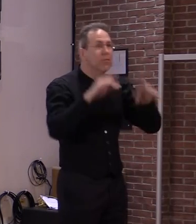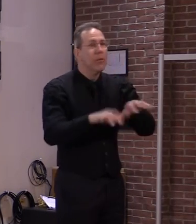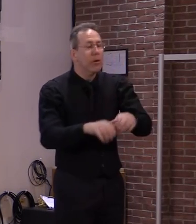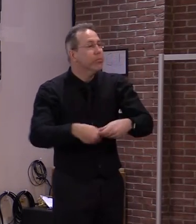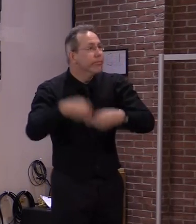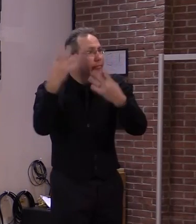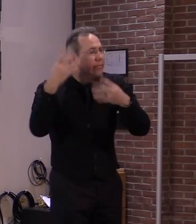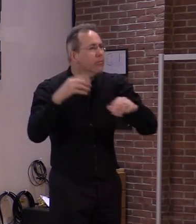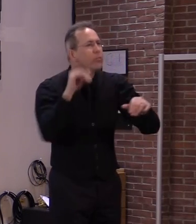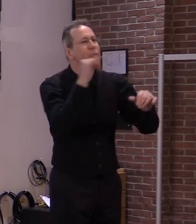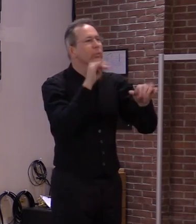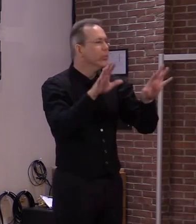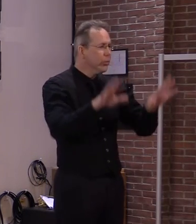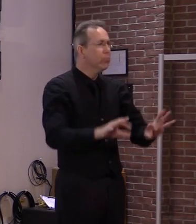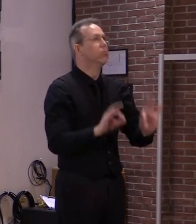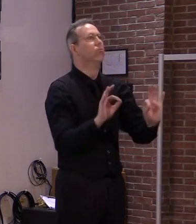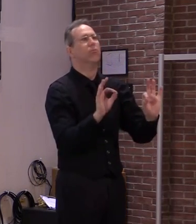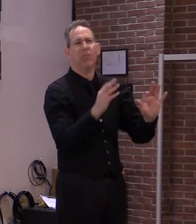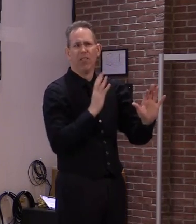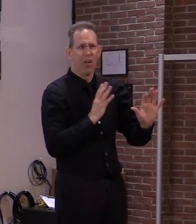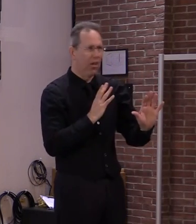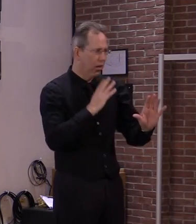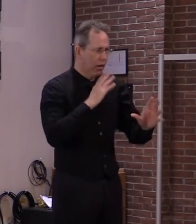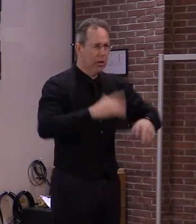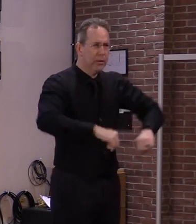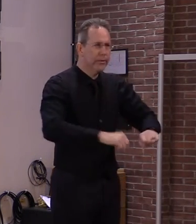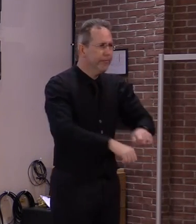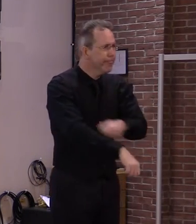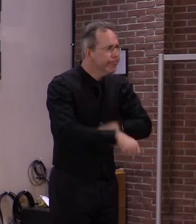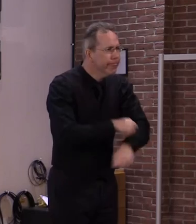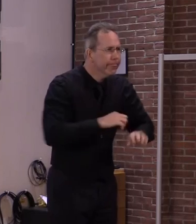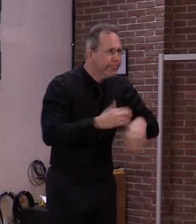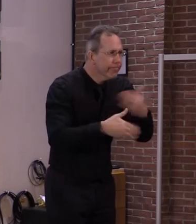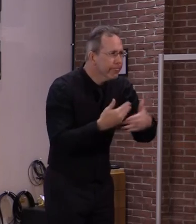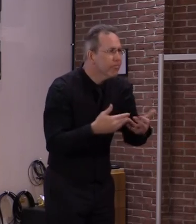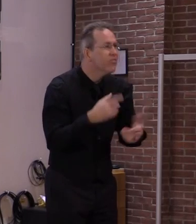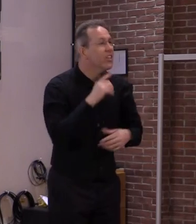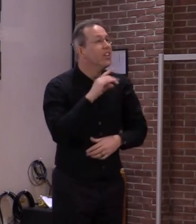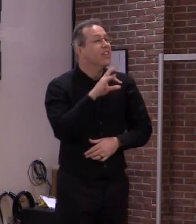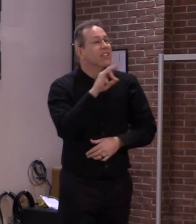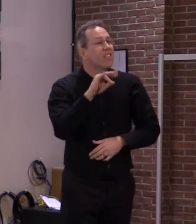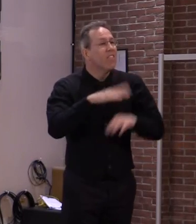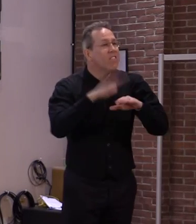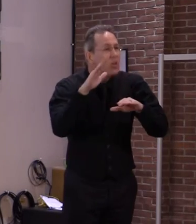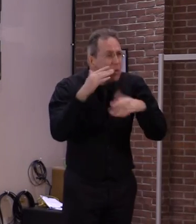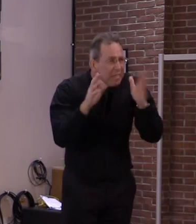the age bands, we are urging people to use the